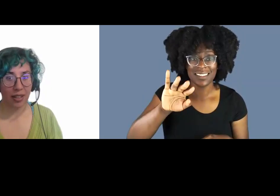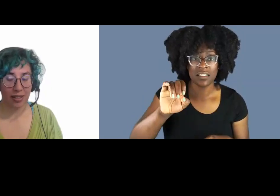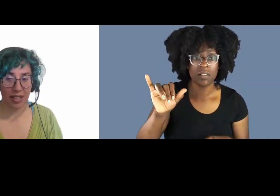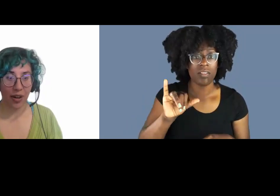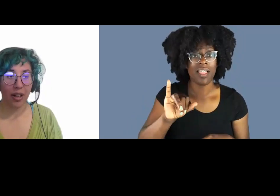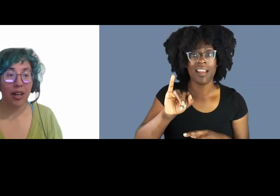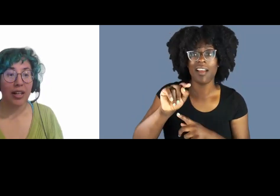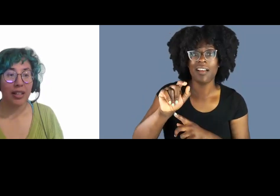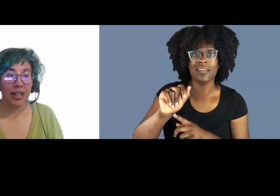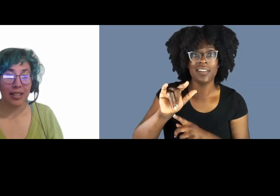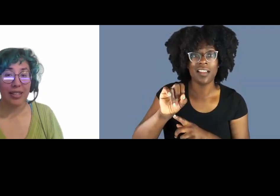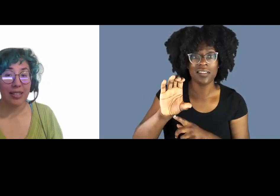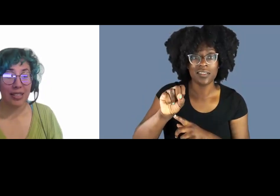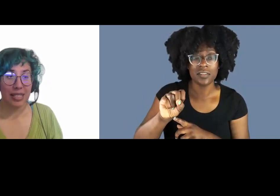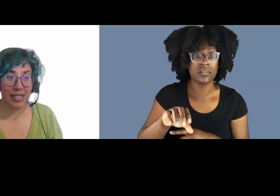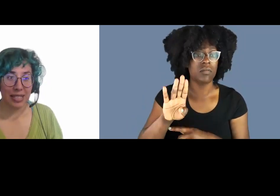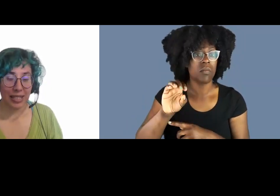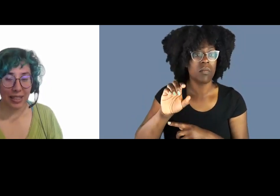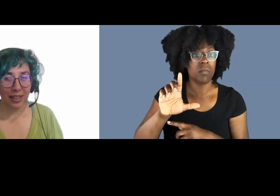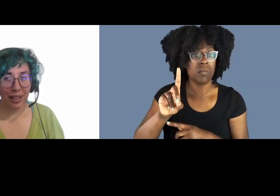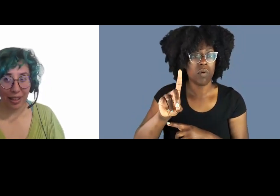italics, etc., and